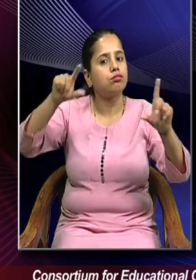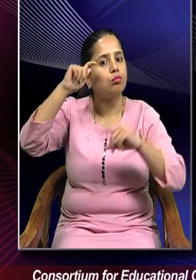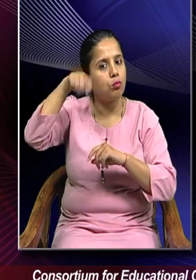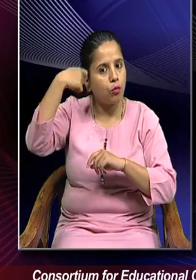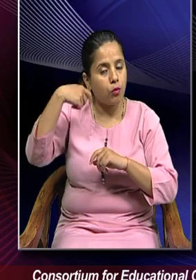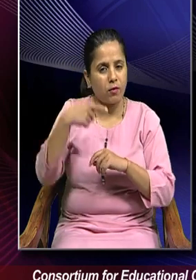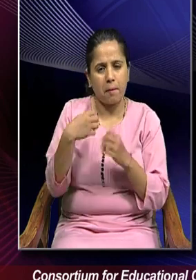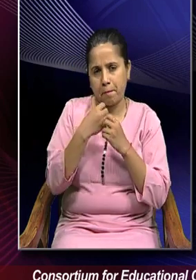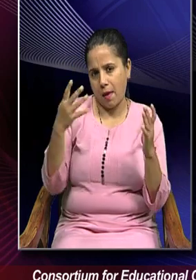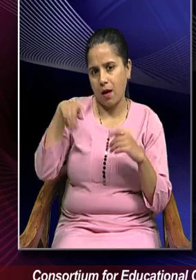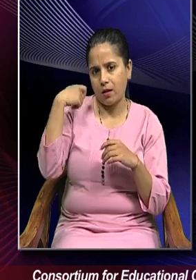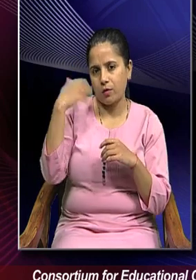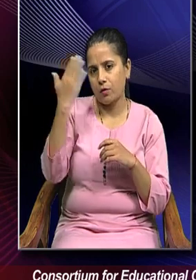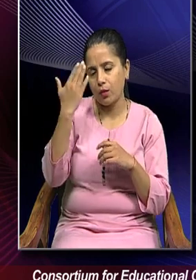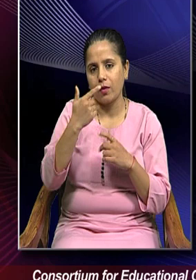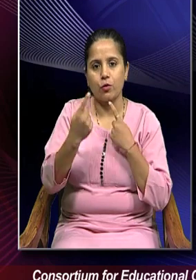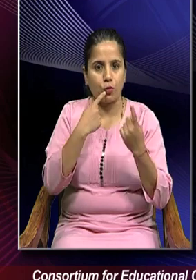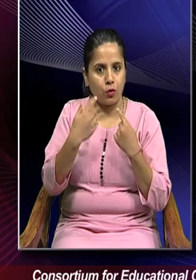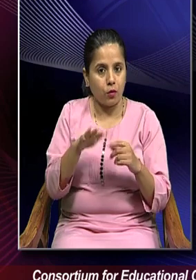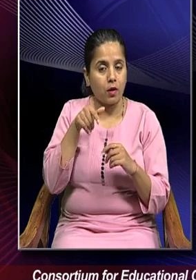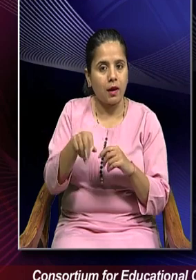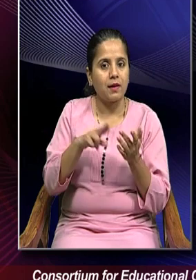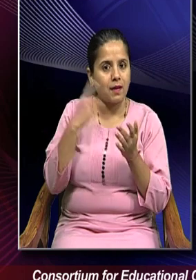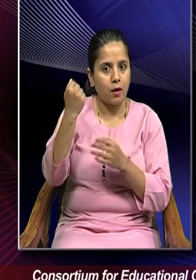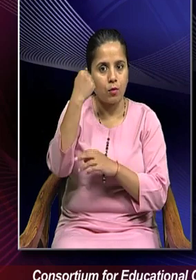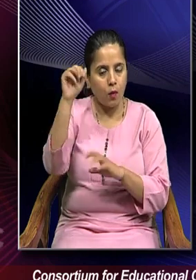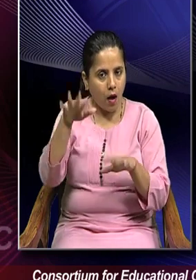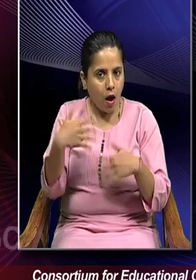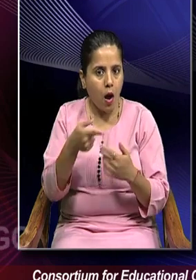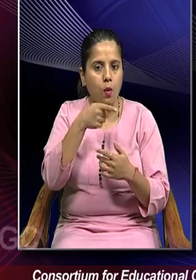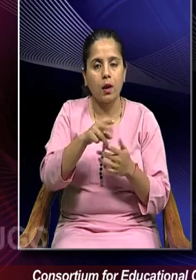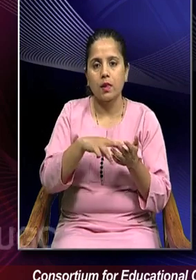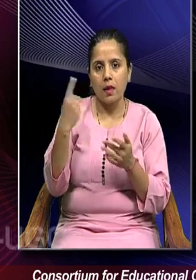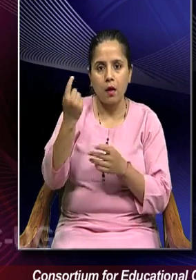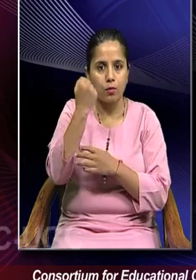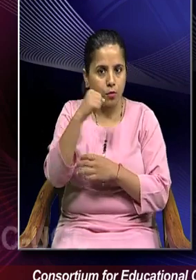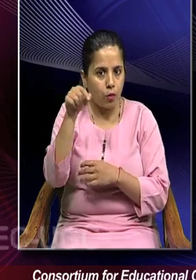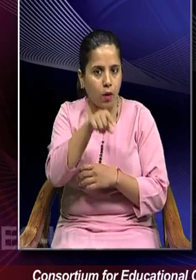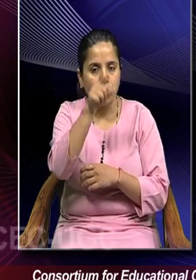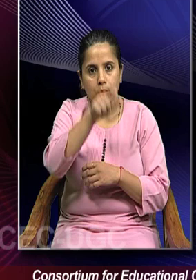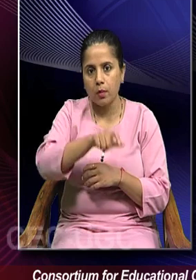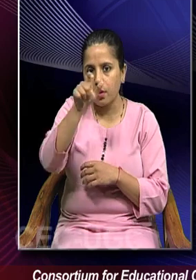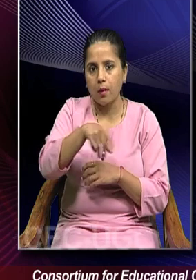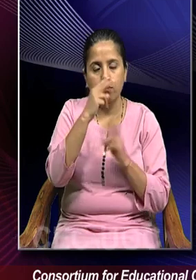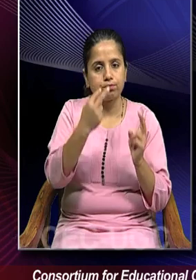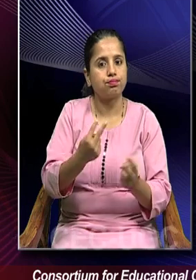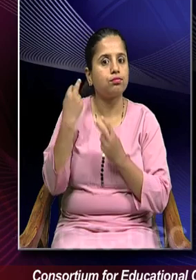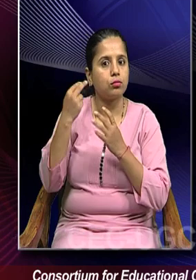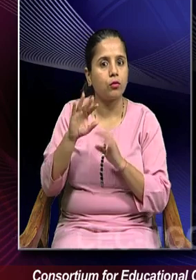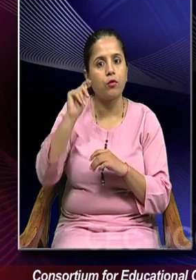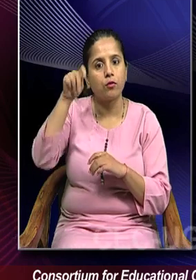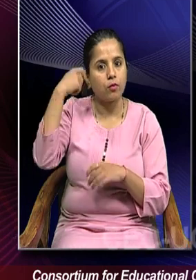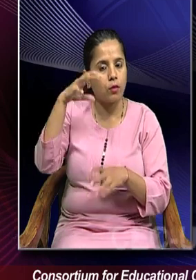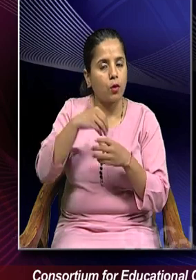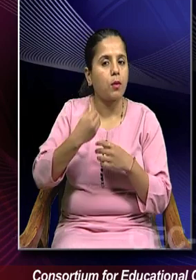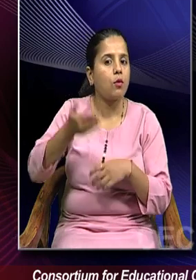the various films during the national movement, that how the ideals of the national movement they got reflected in the cinema of